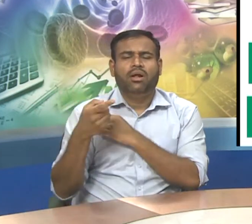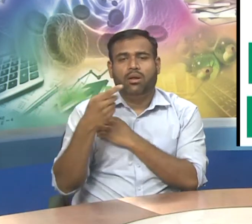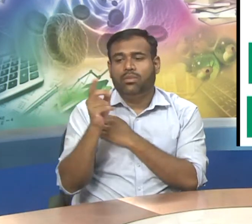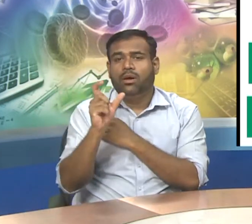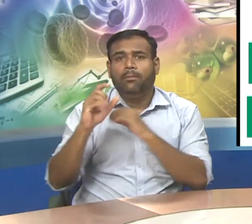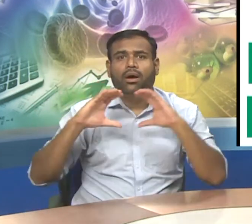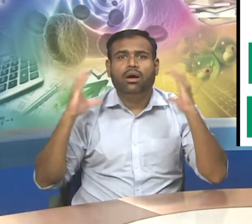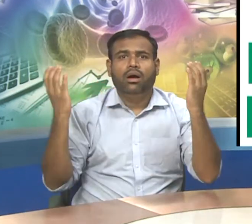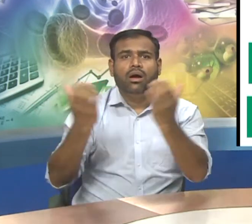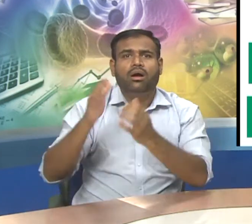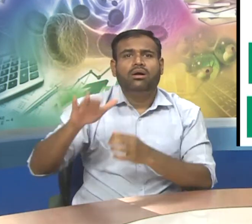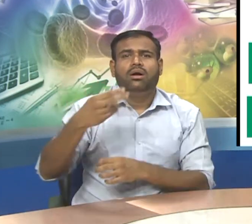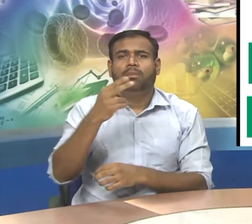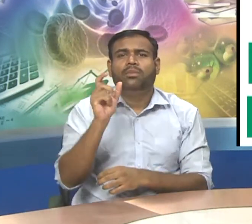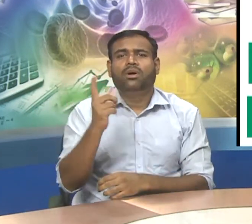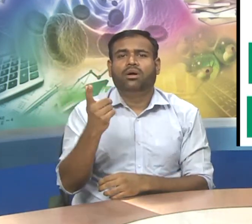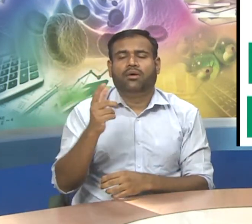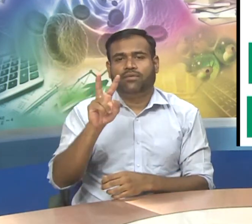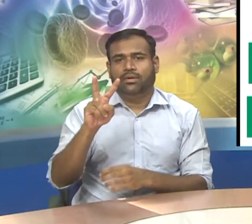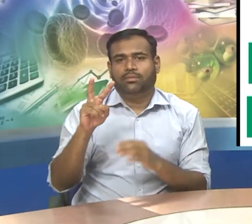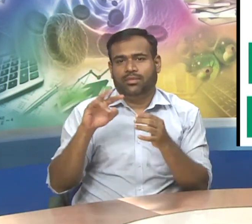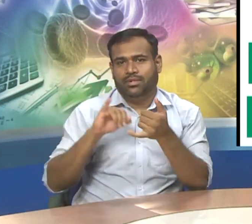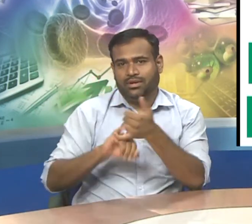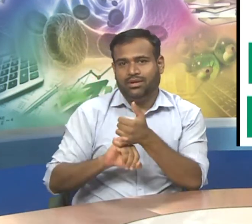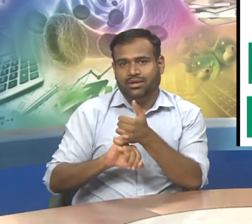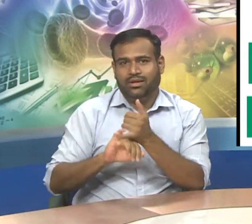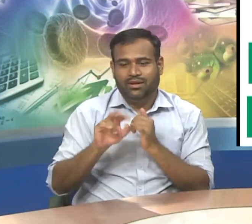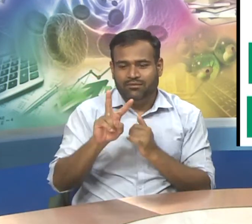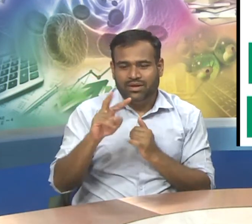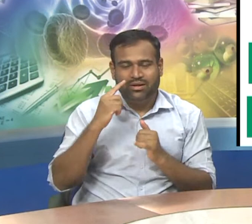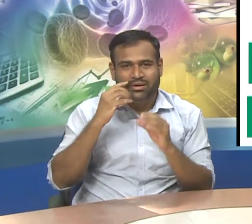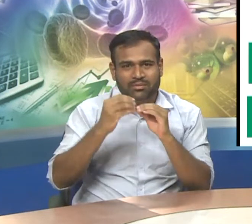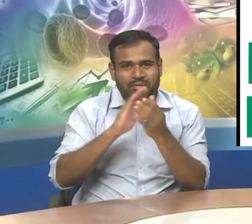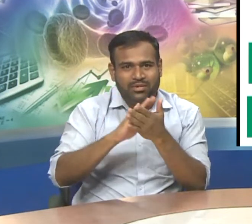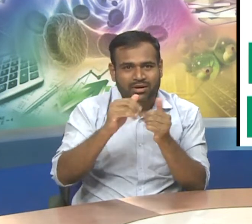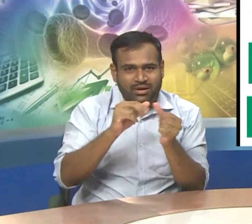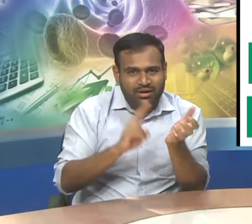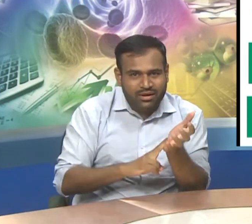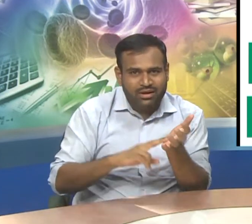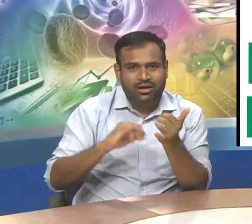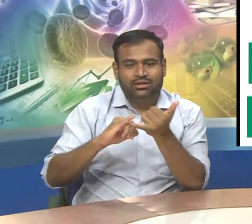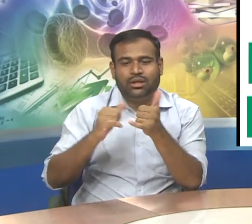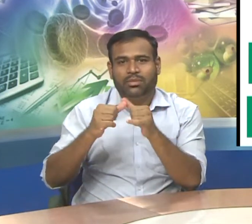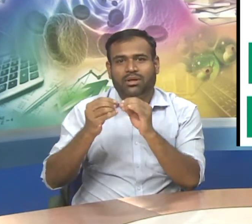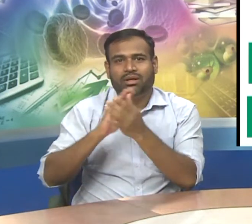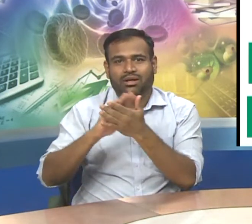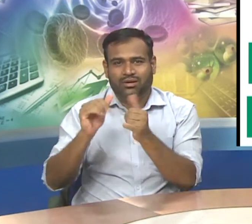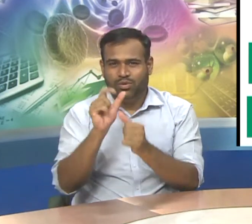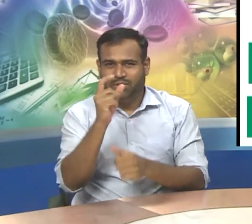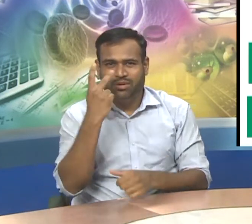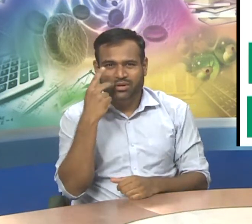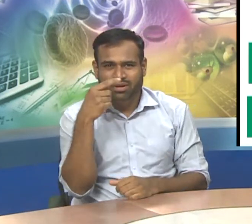the Council of Ministers is responsible to the lower house of the state legislature,